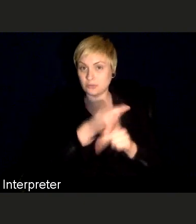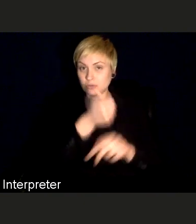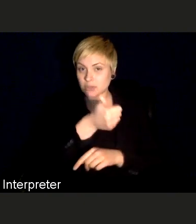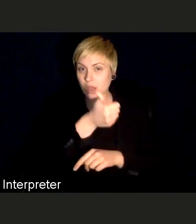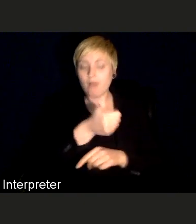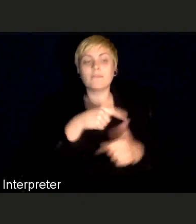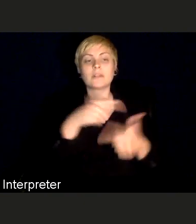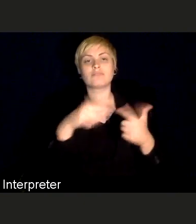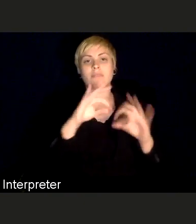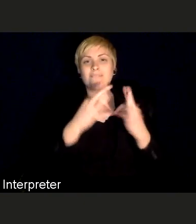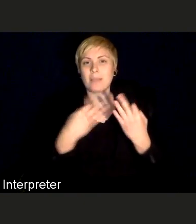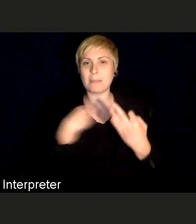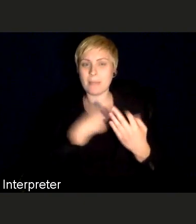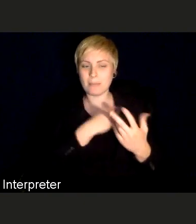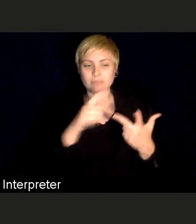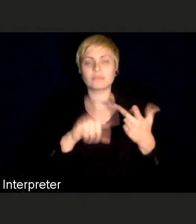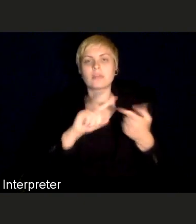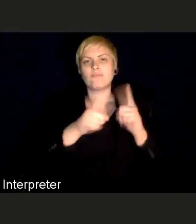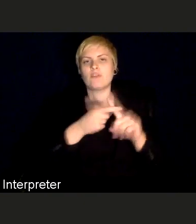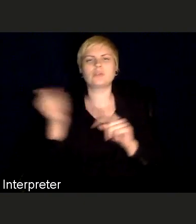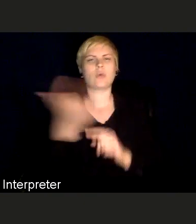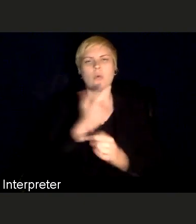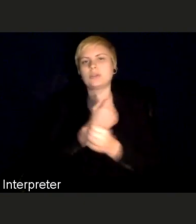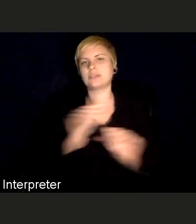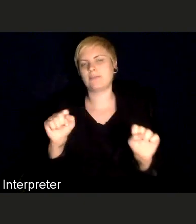your friends safe.